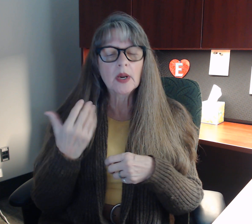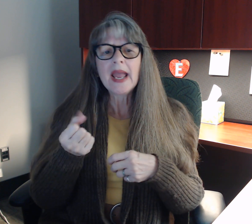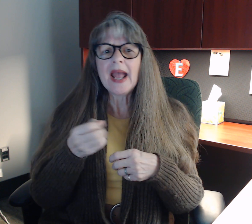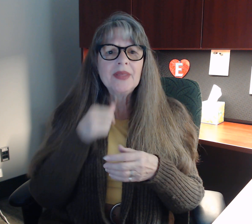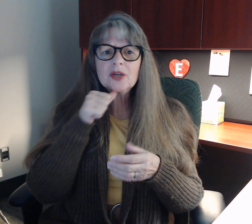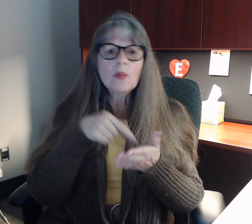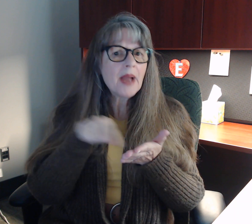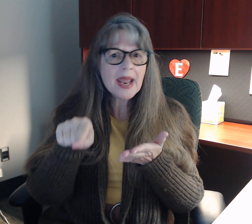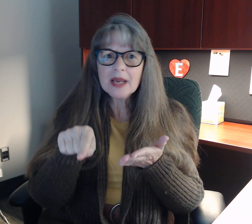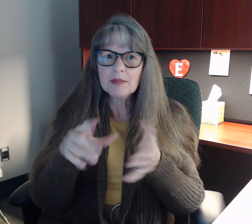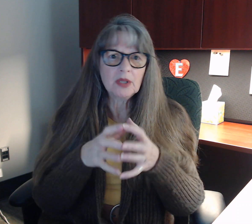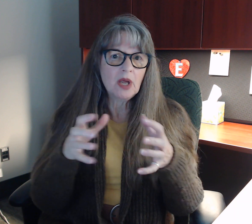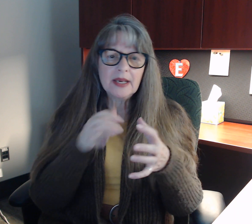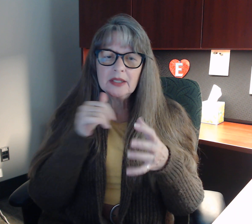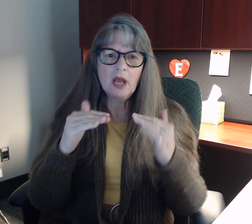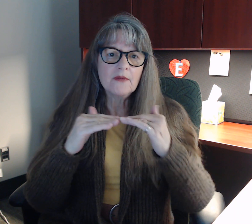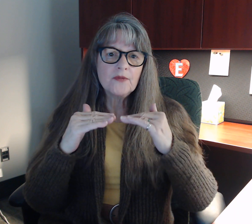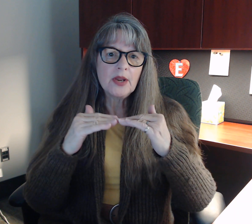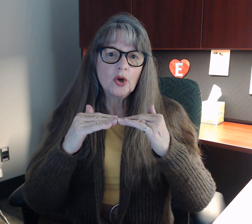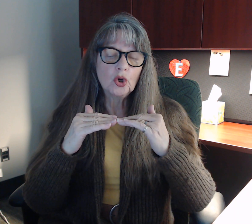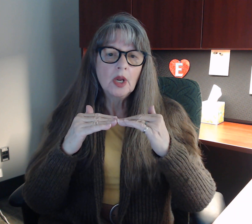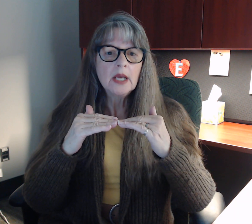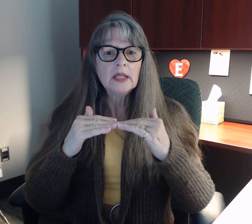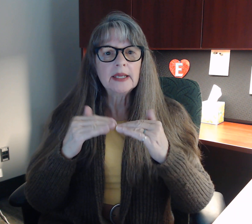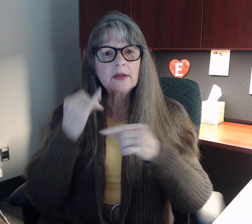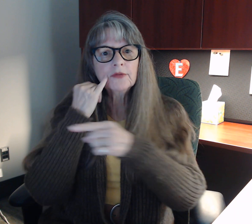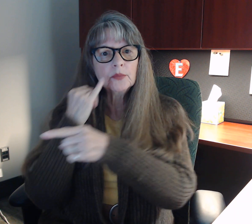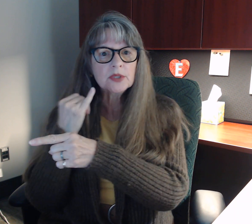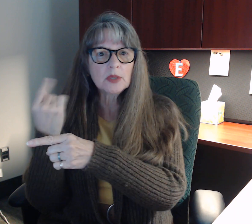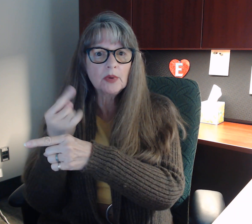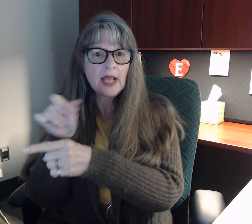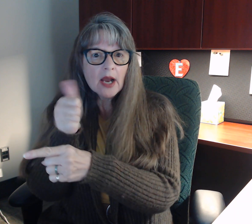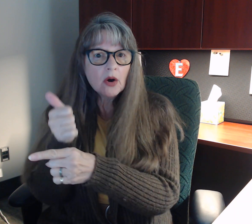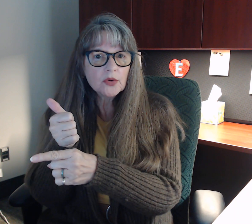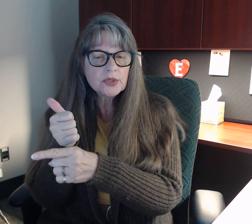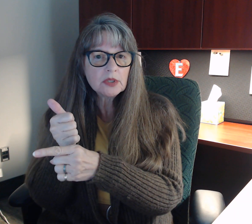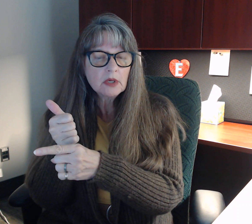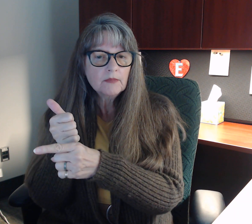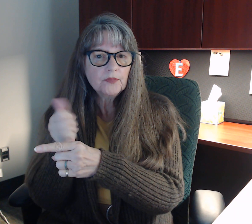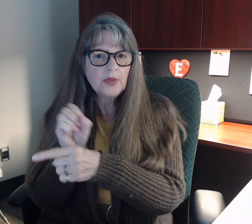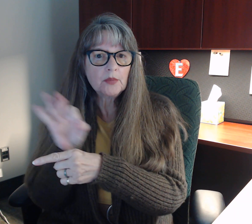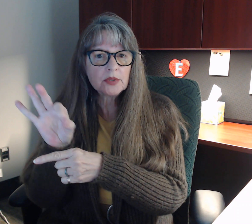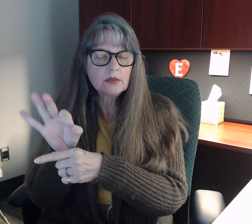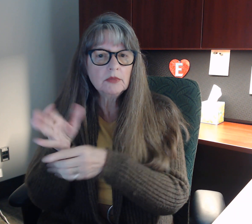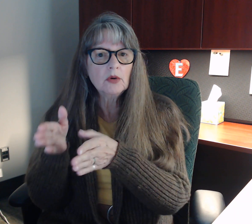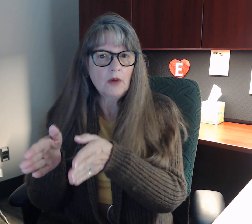and they don't pay them a lot. It's not fair. Like if it was someone else that was off the